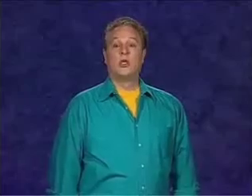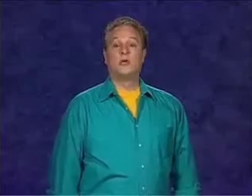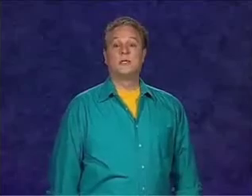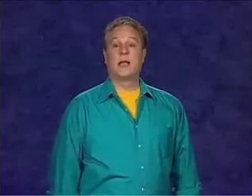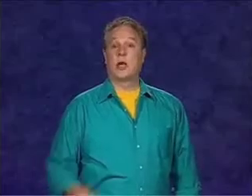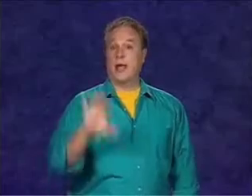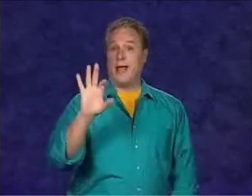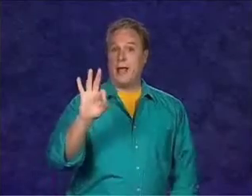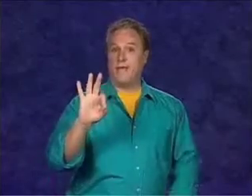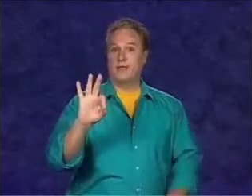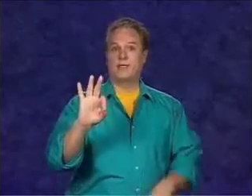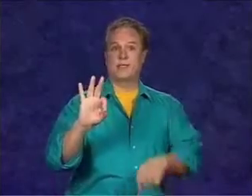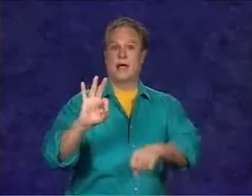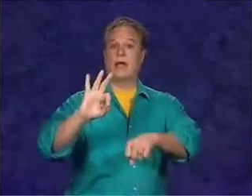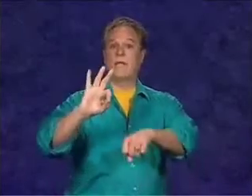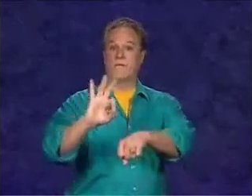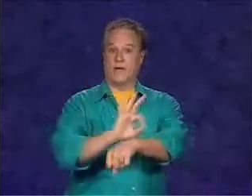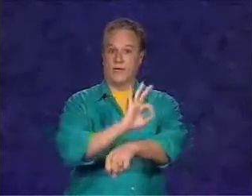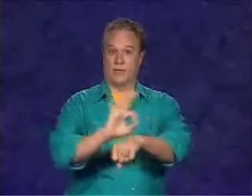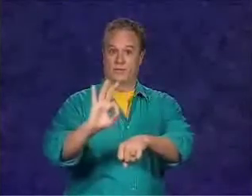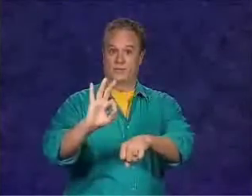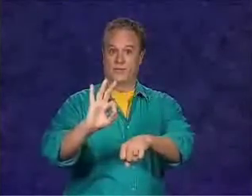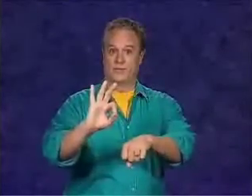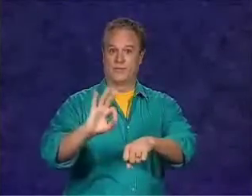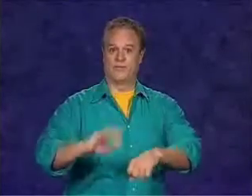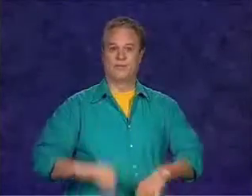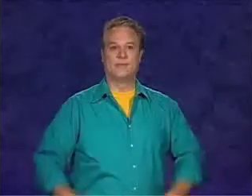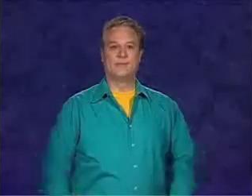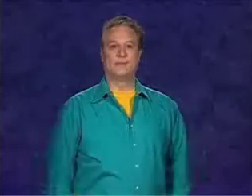Use the letter F to sign function.